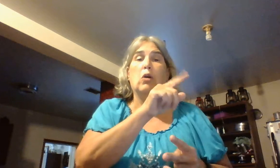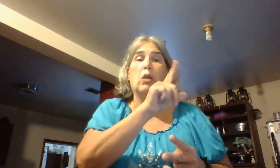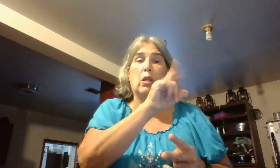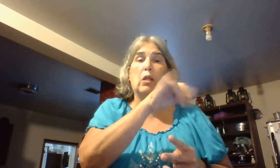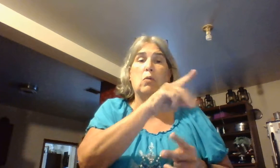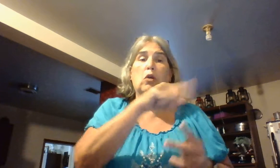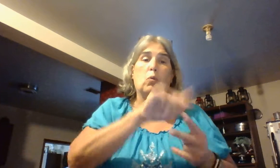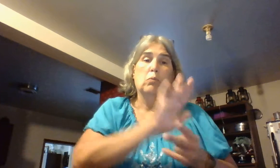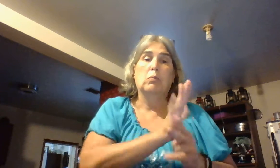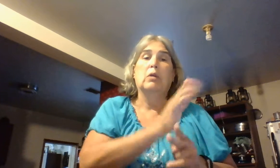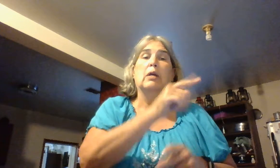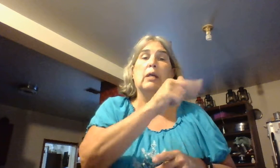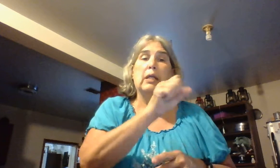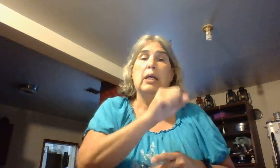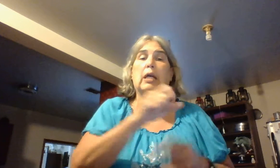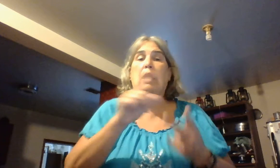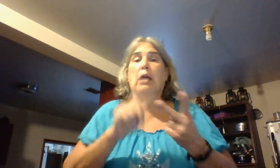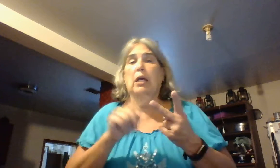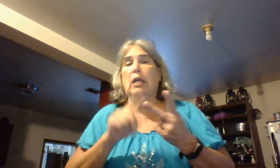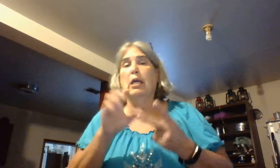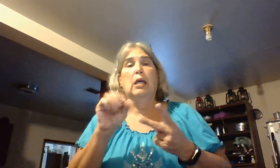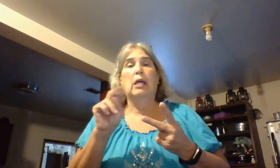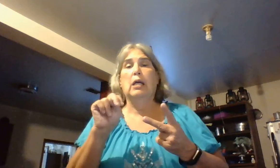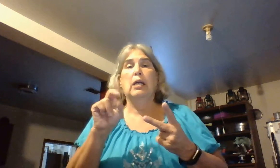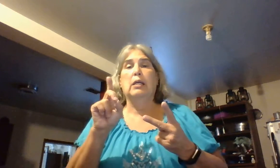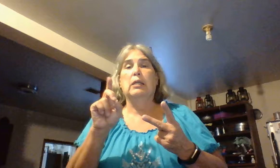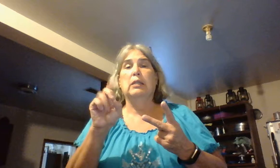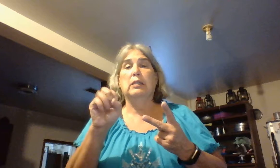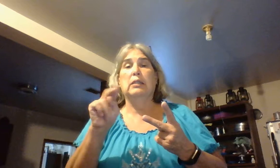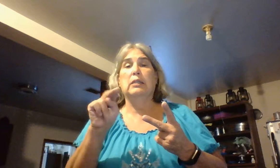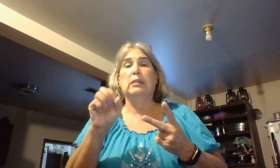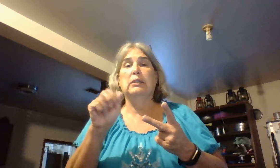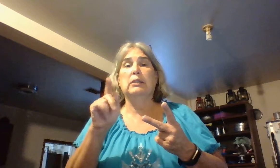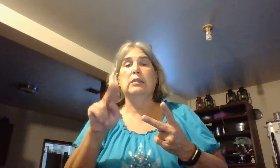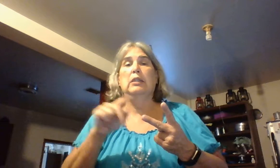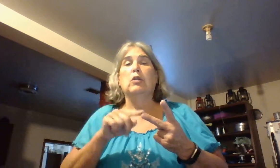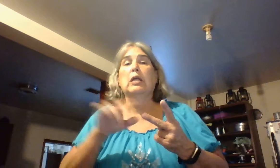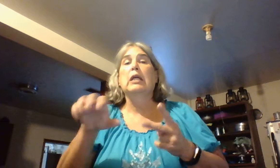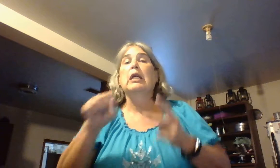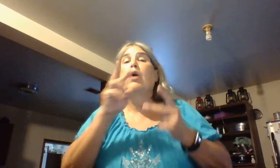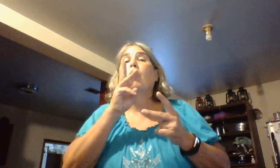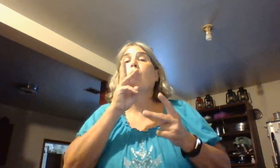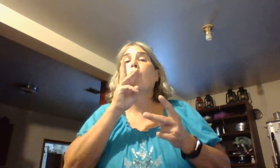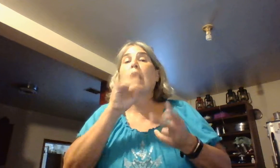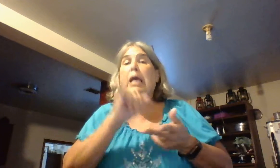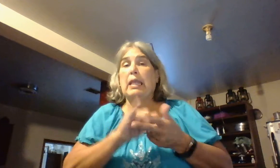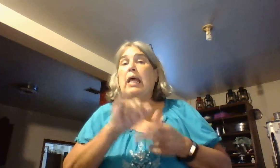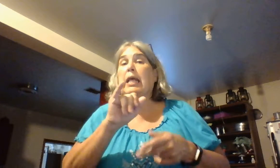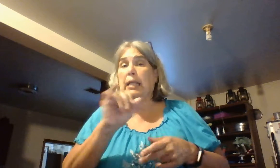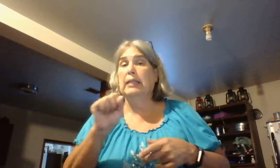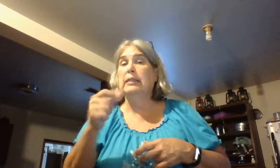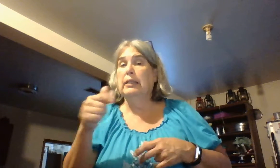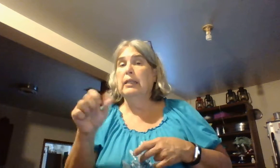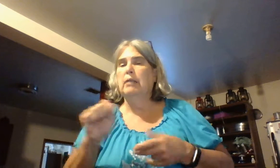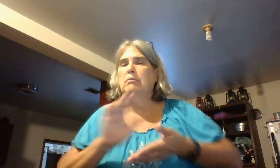form. Condensation is just the opposite, where you take water that is in the gaseous form and convert that into water